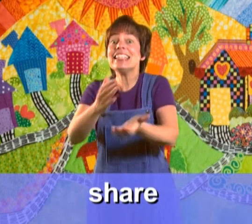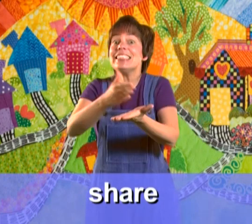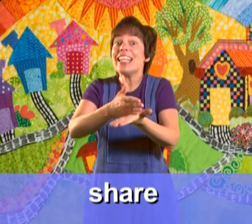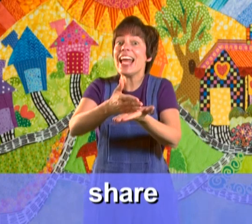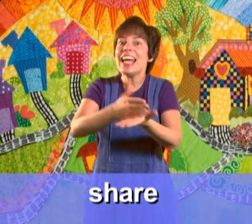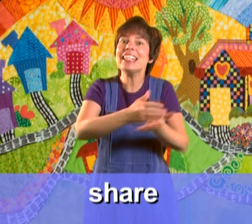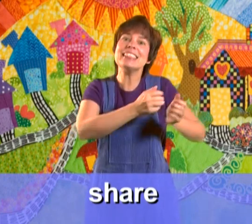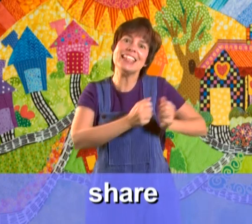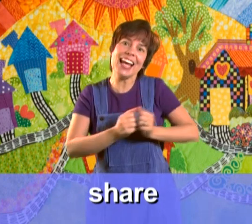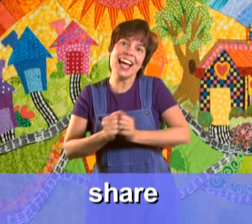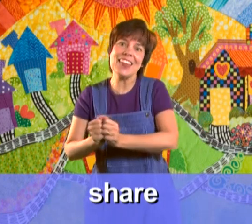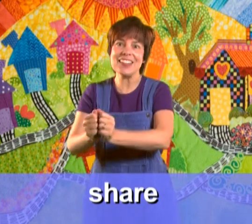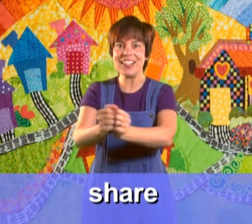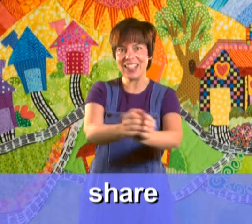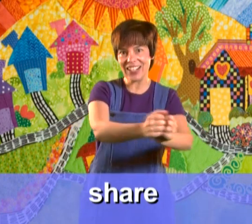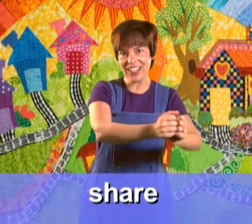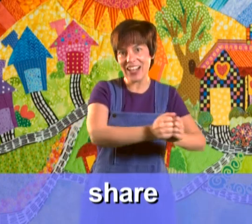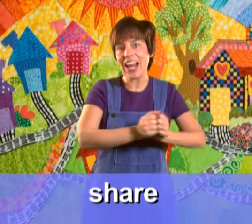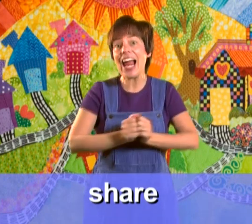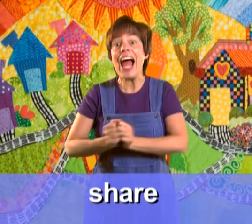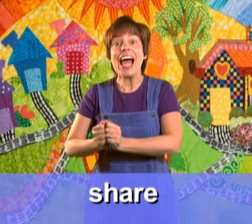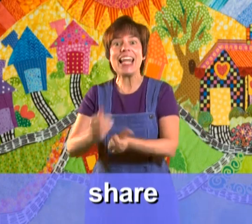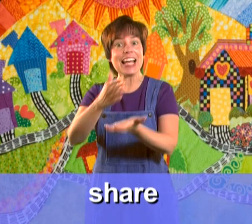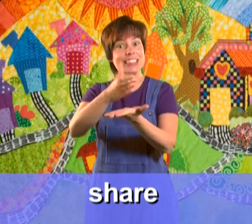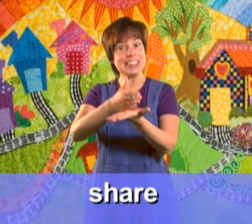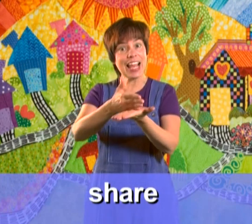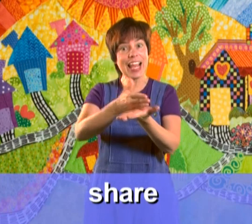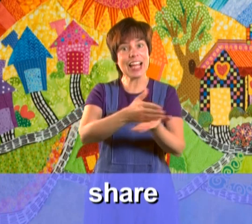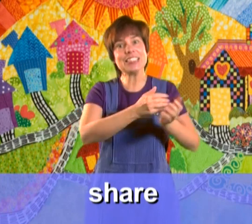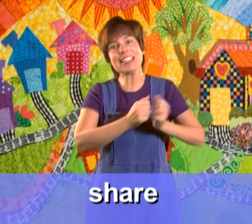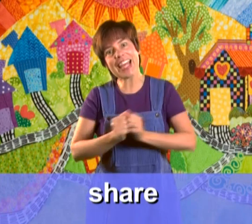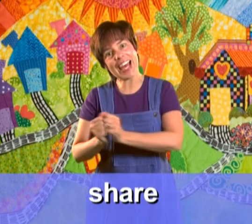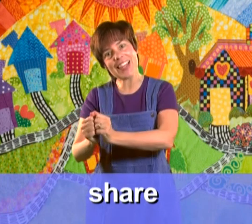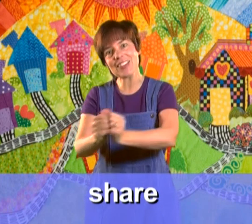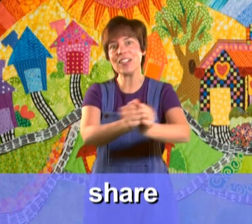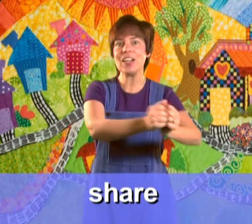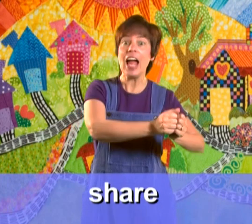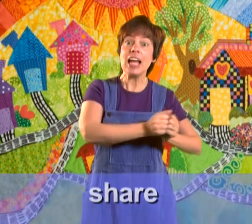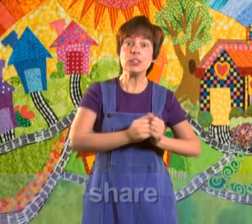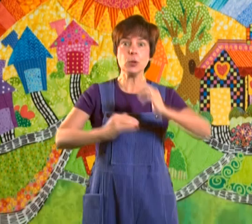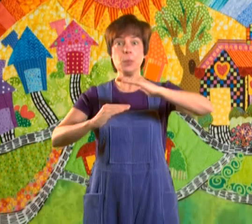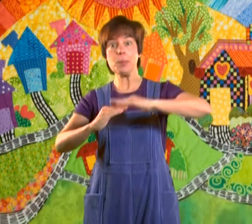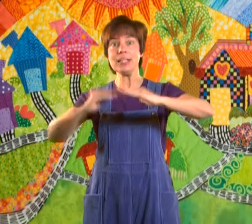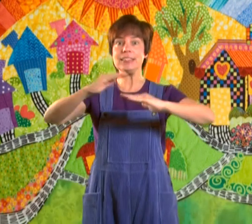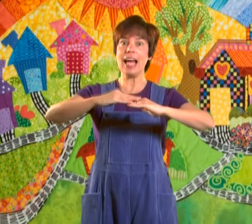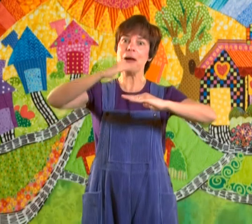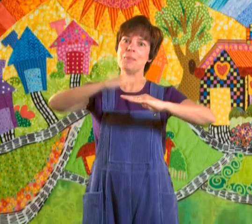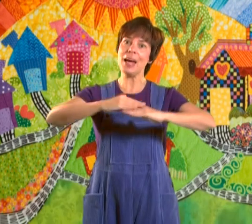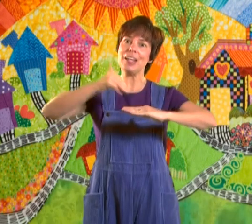Let's share together. Let's share together to build a